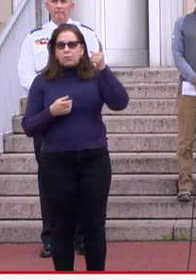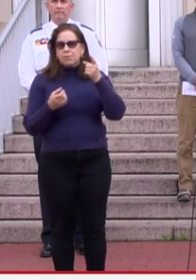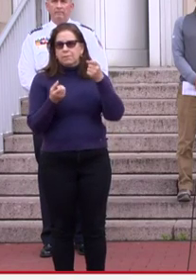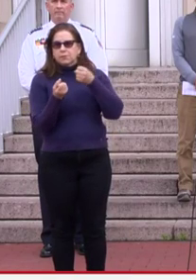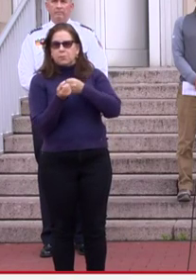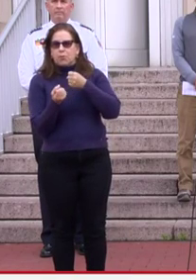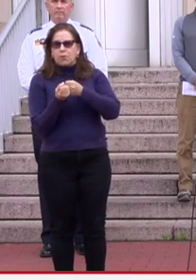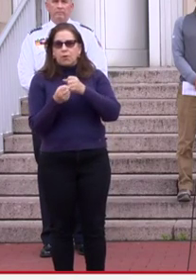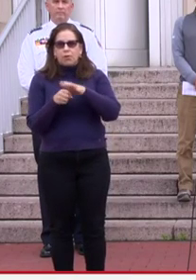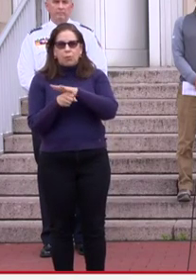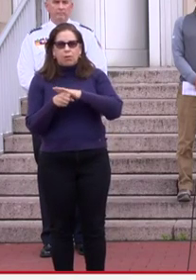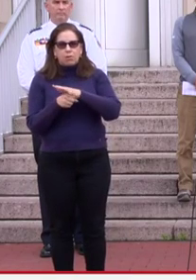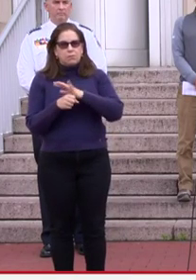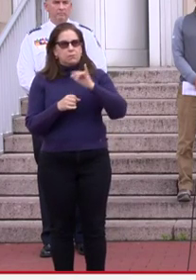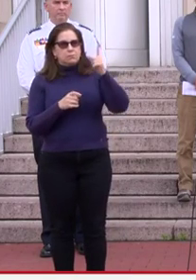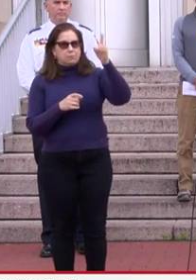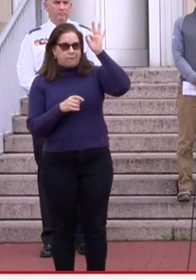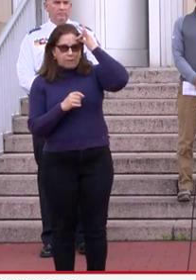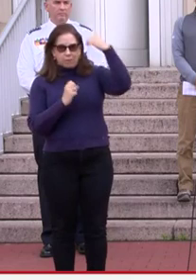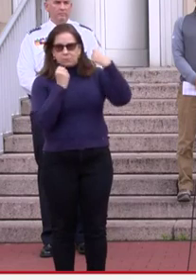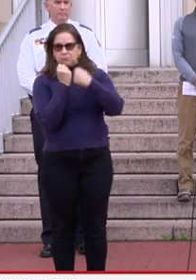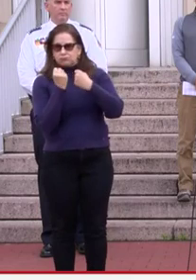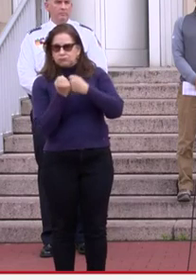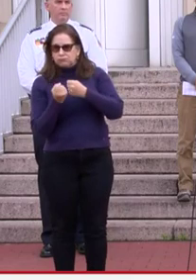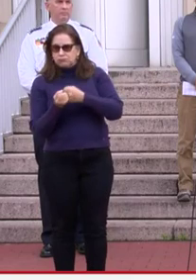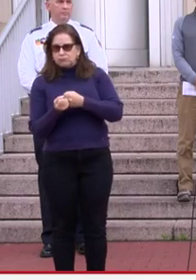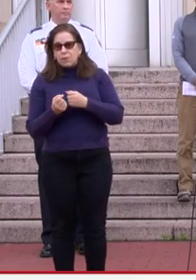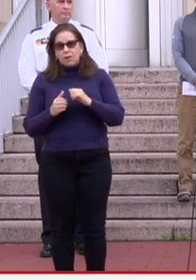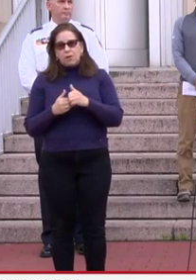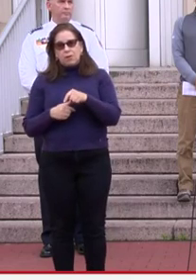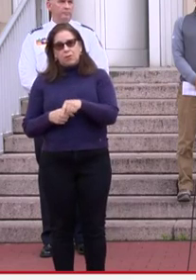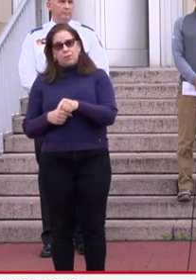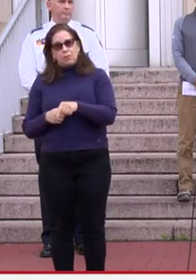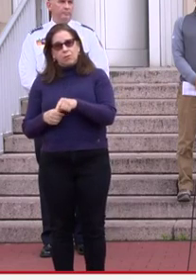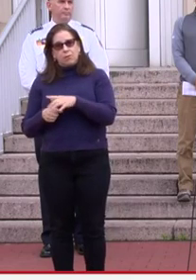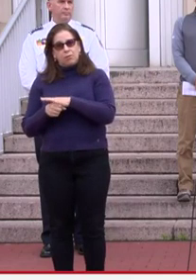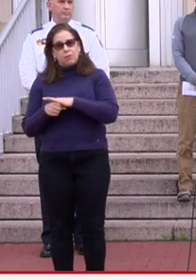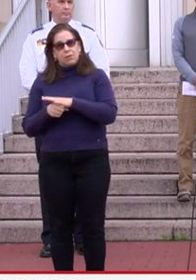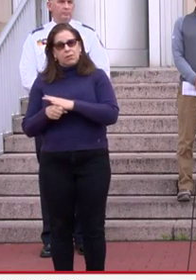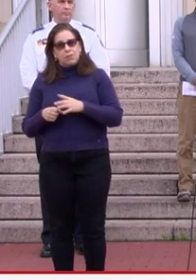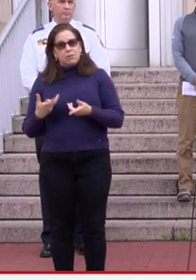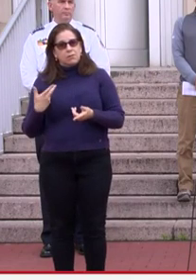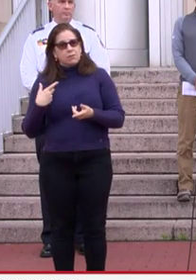jurisdictions and what local jurisdictions, those things that we cannot do.